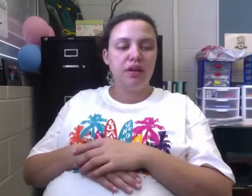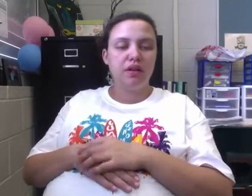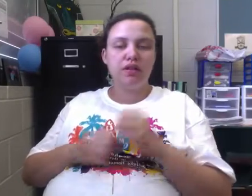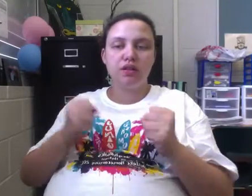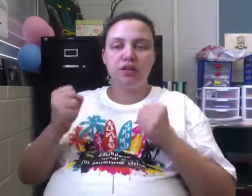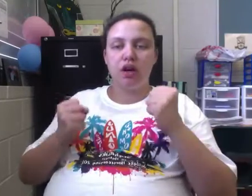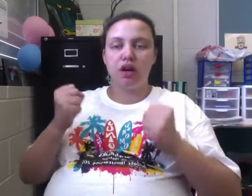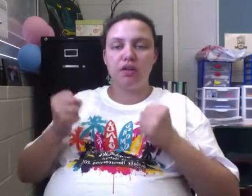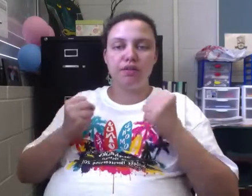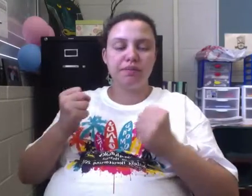To jog.